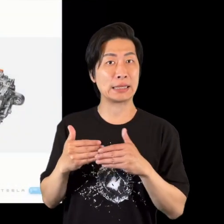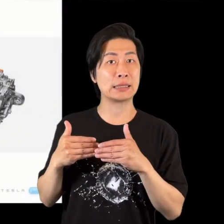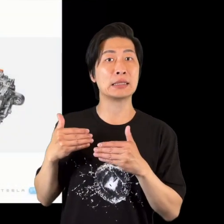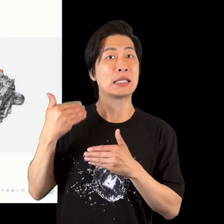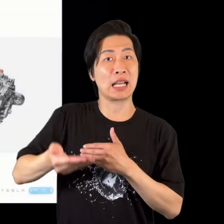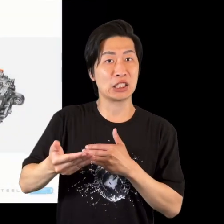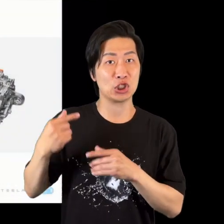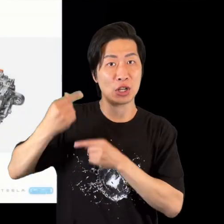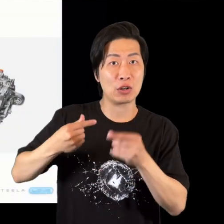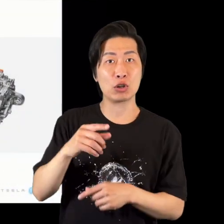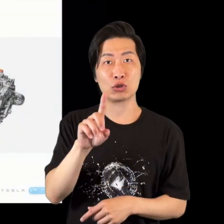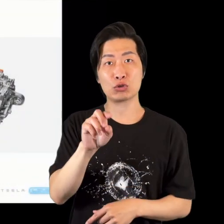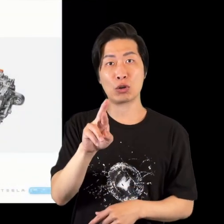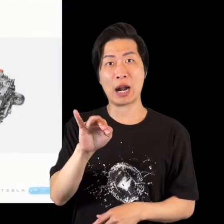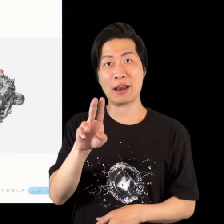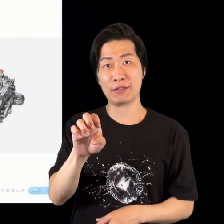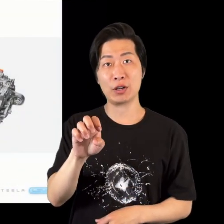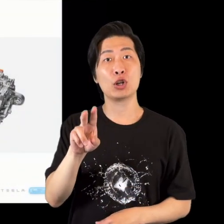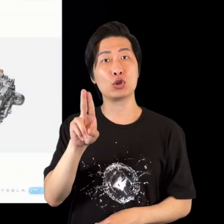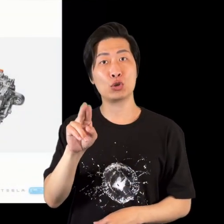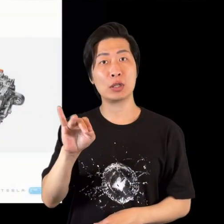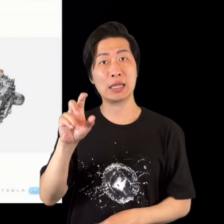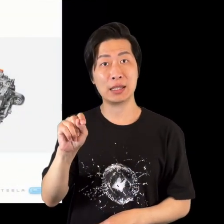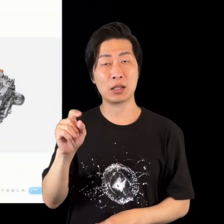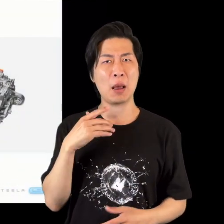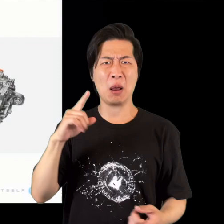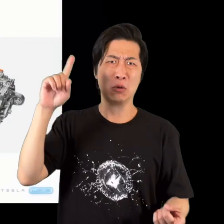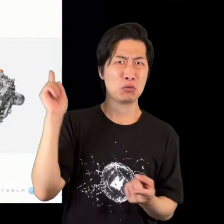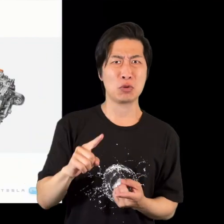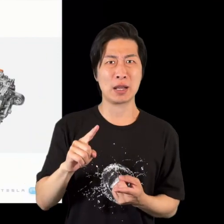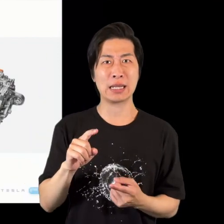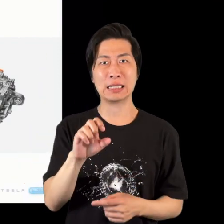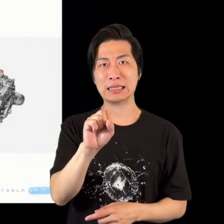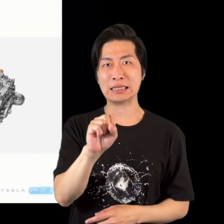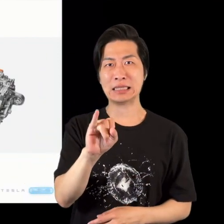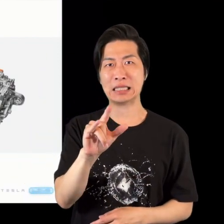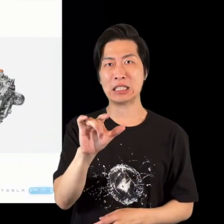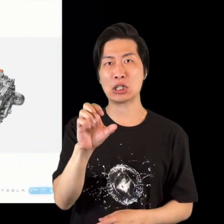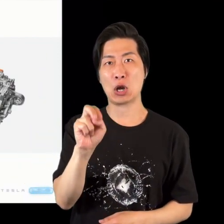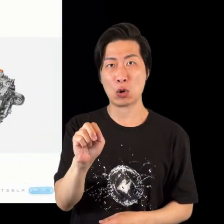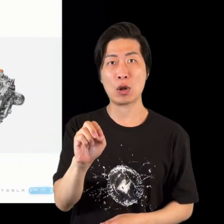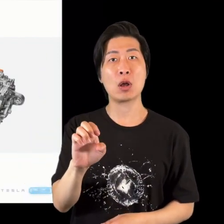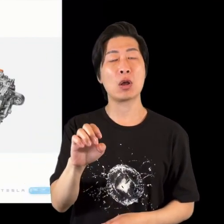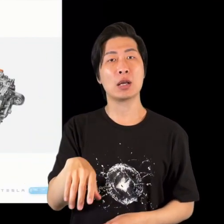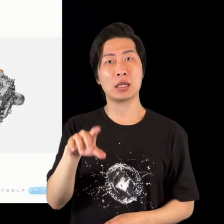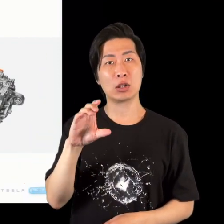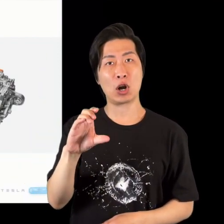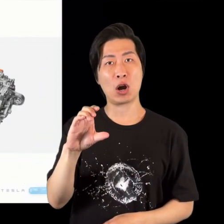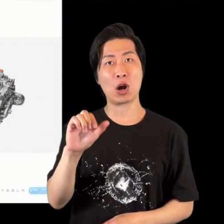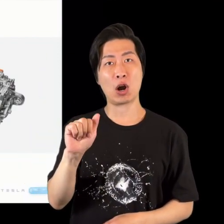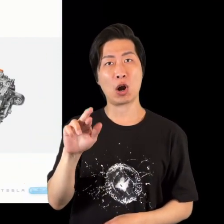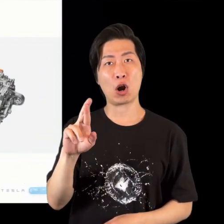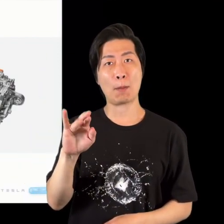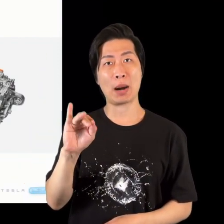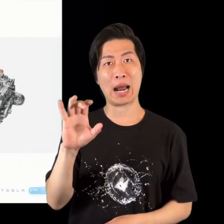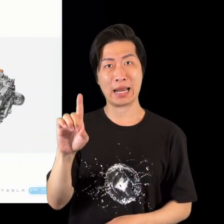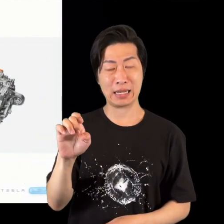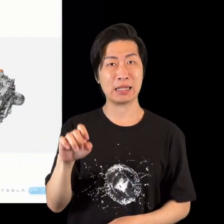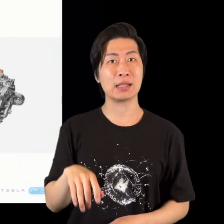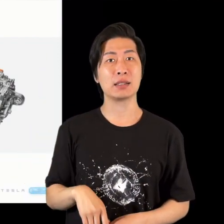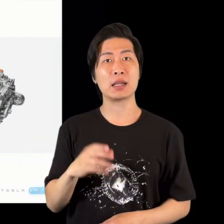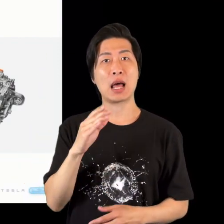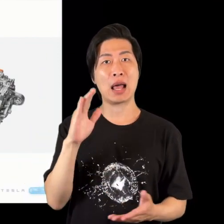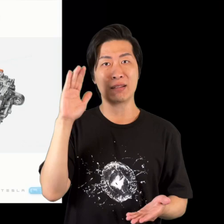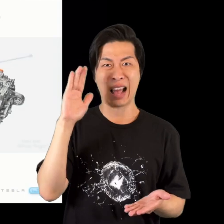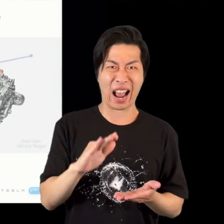is a big reduction in silicon carbide. It's half the factory space. Notably, there are 0